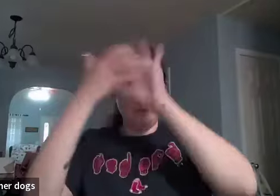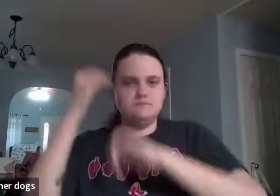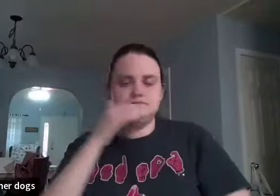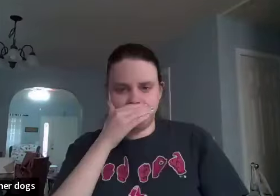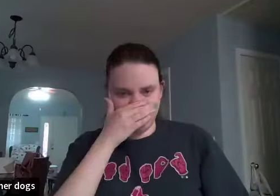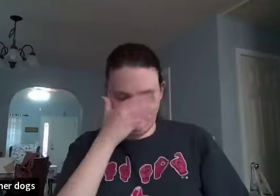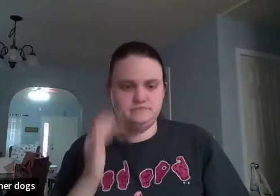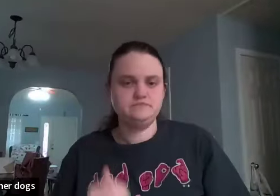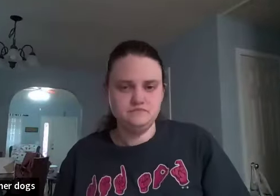Confused.